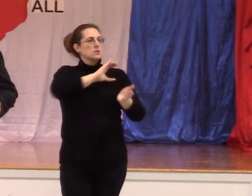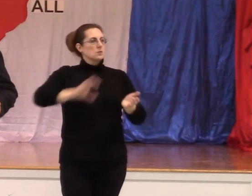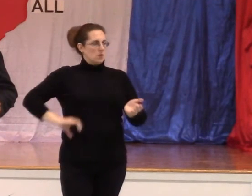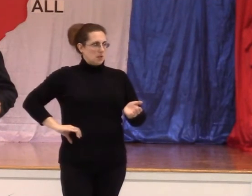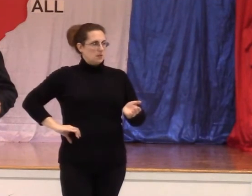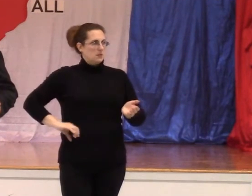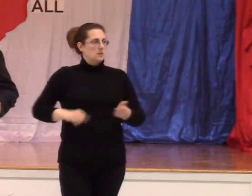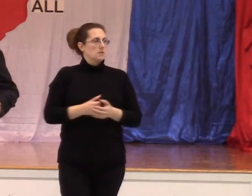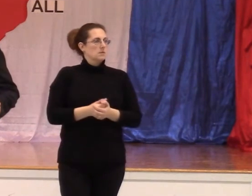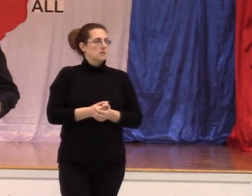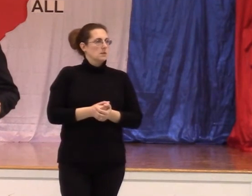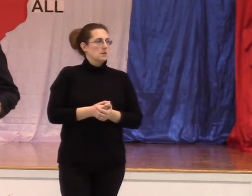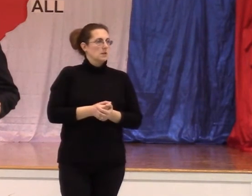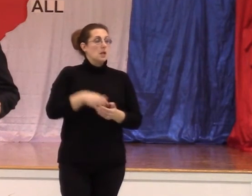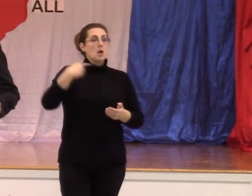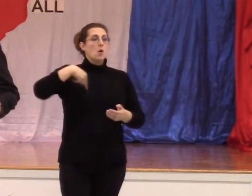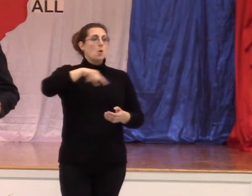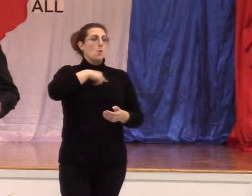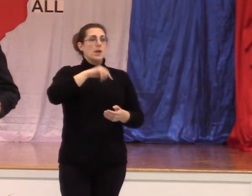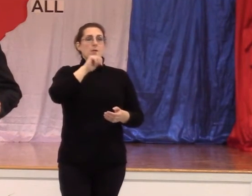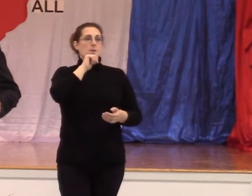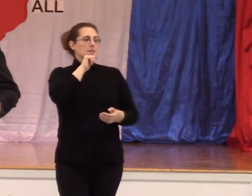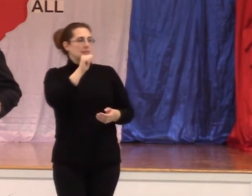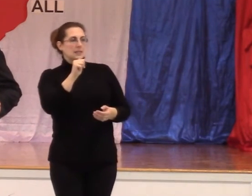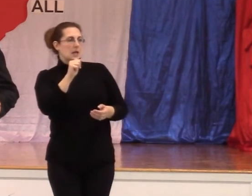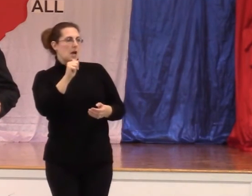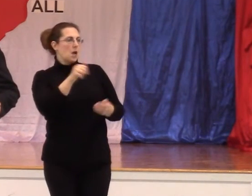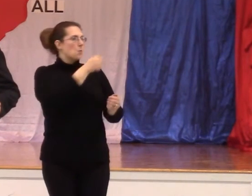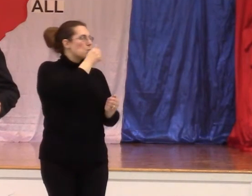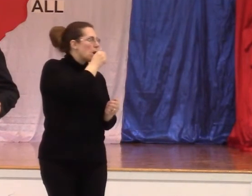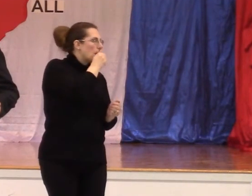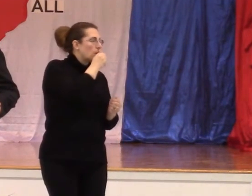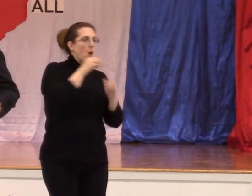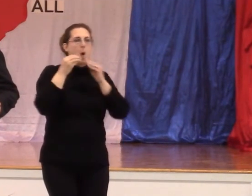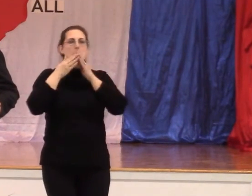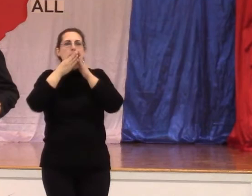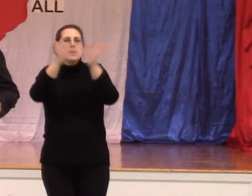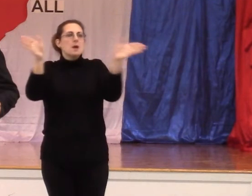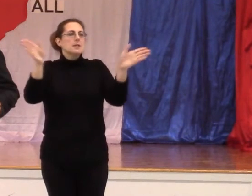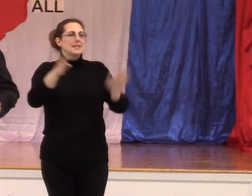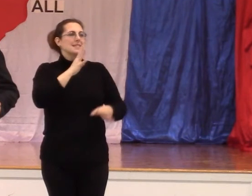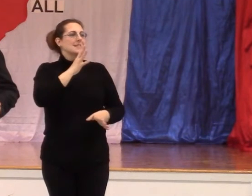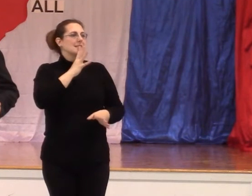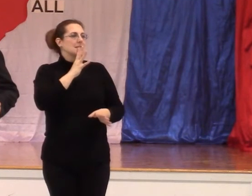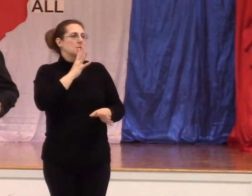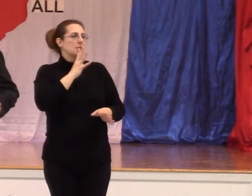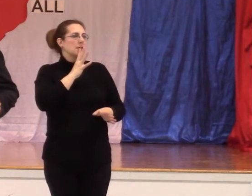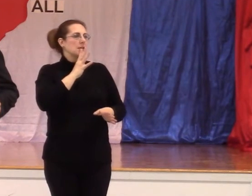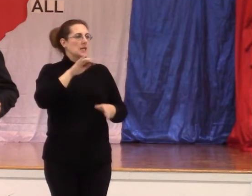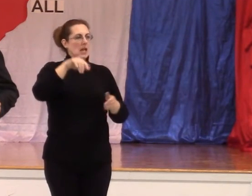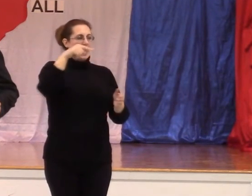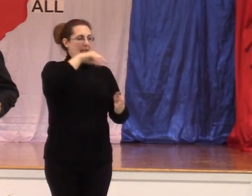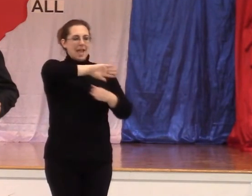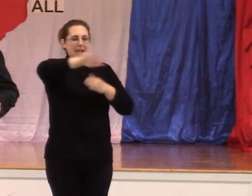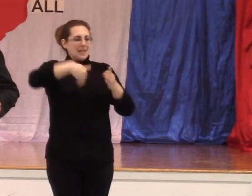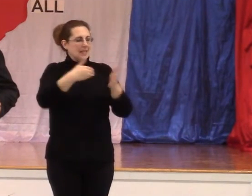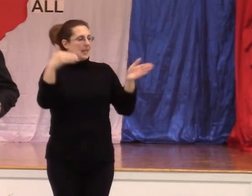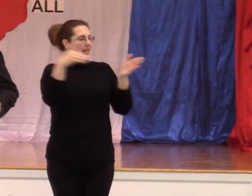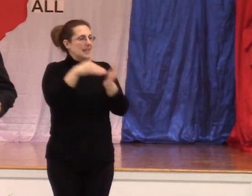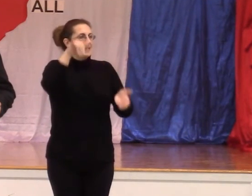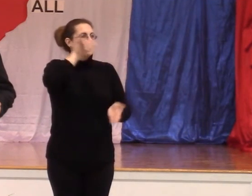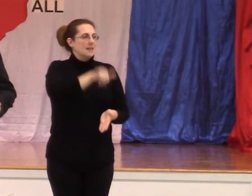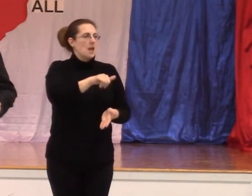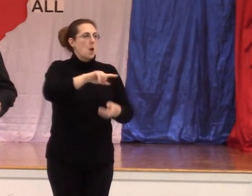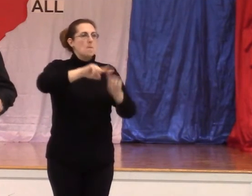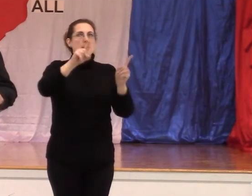of it, and that we will neither privately nor publicly speak or write anything contrary to it, but